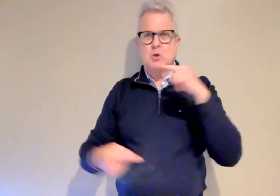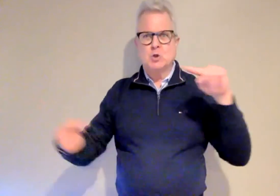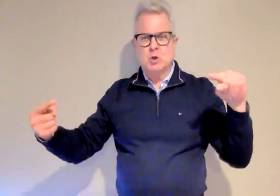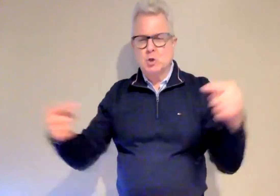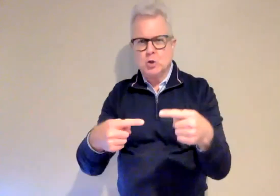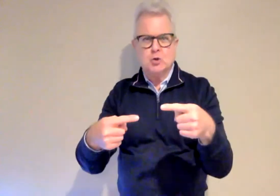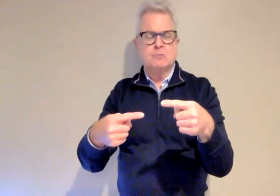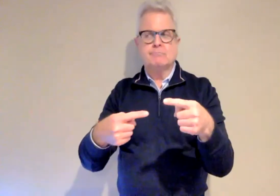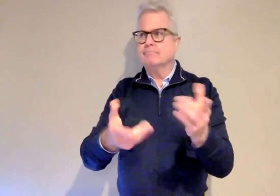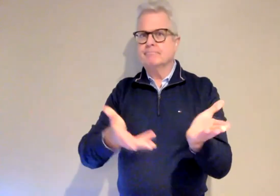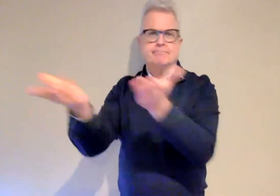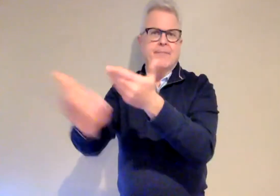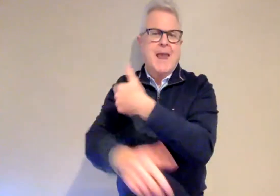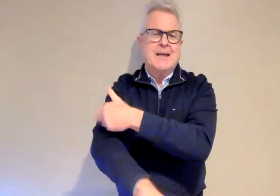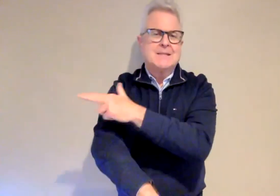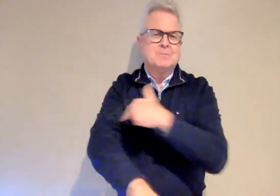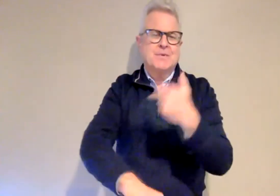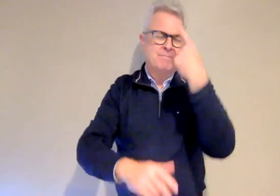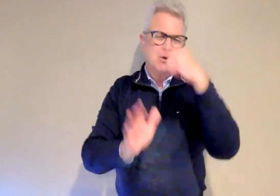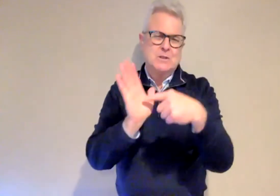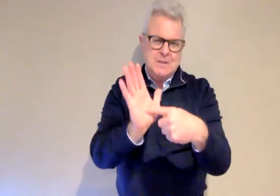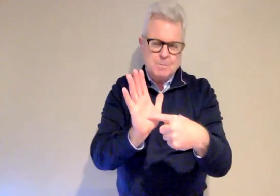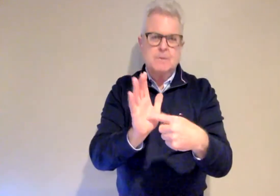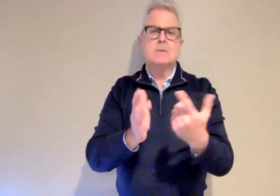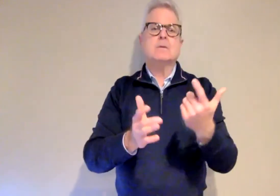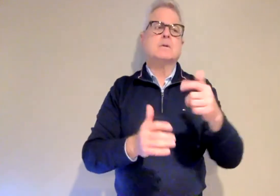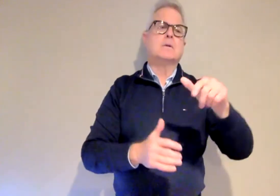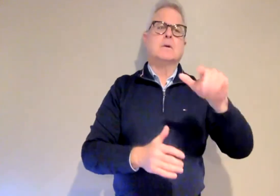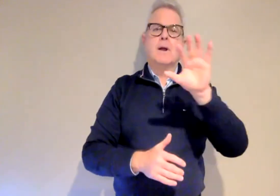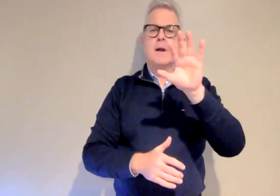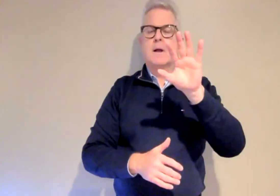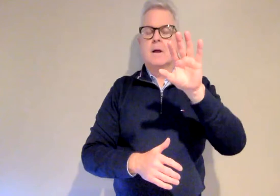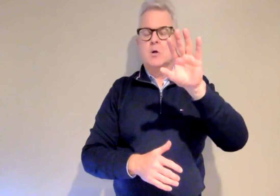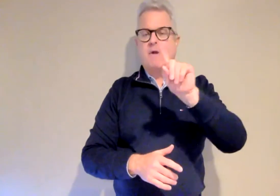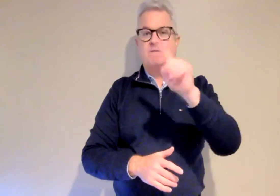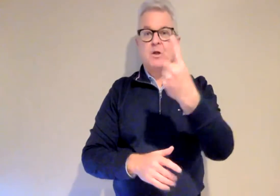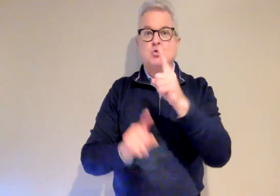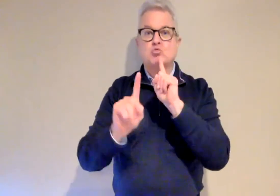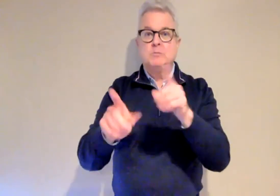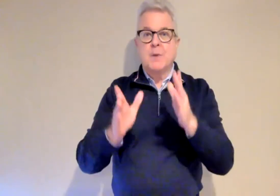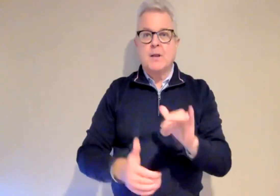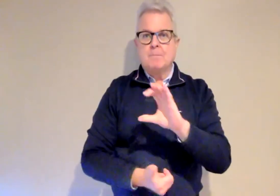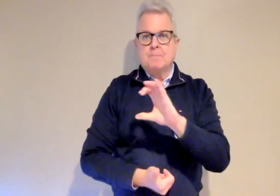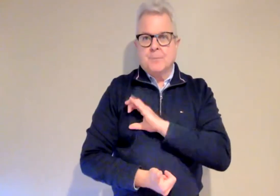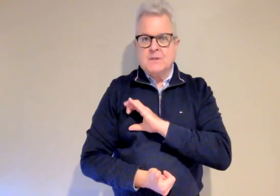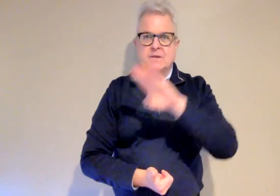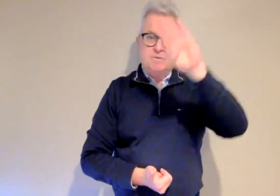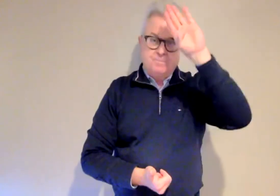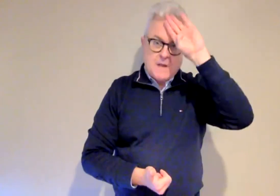are. Telephone numbers. You need to let people know that you're seriously hurt. Knowing where the nearest emergency room is, the hospitals,